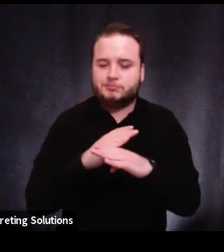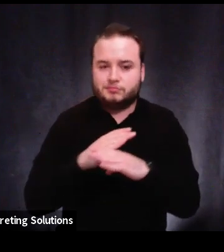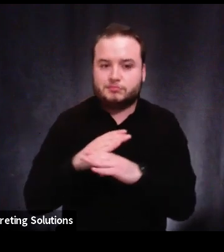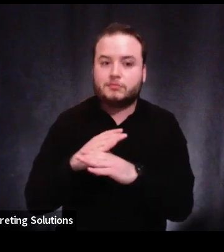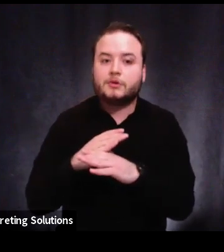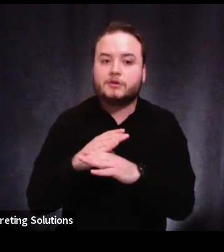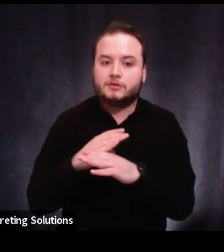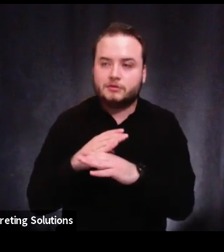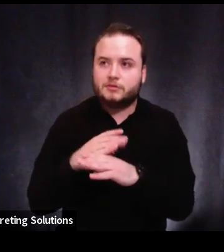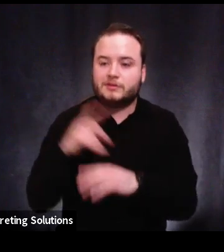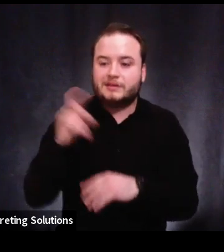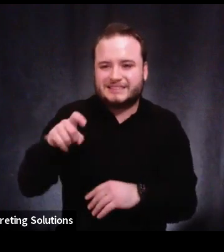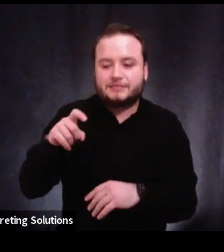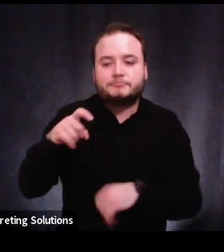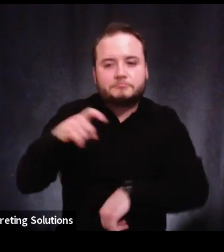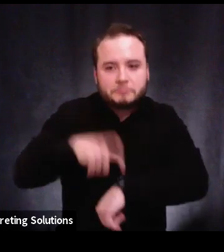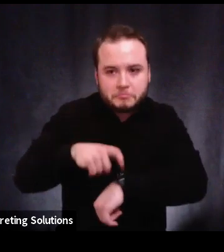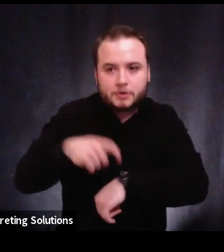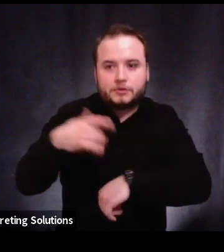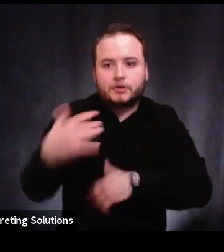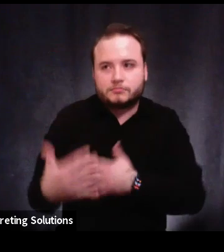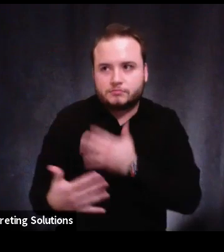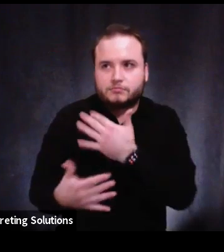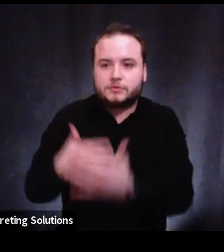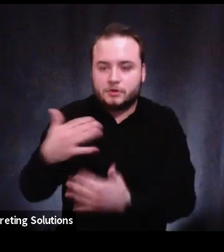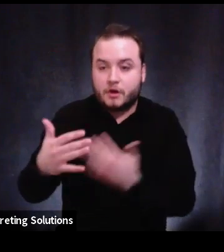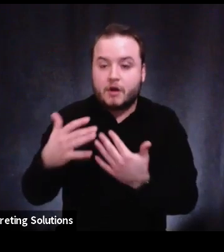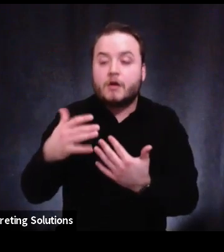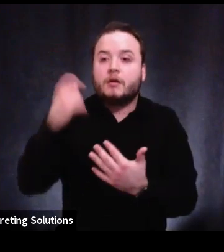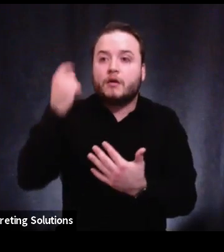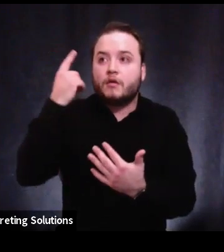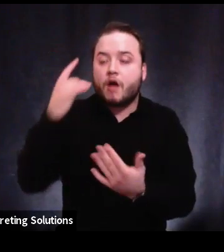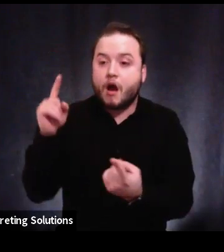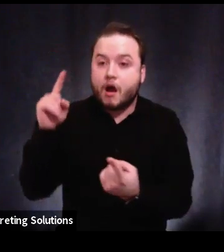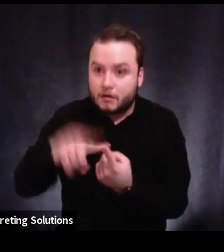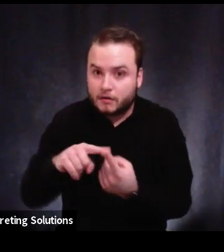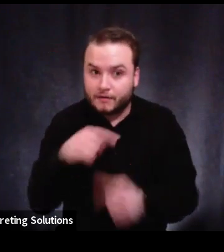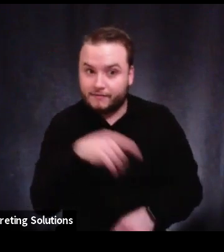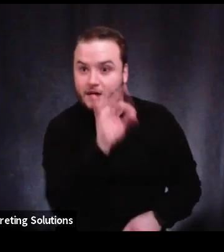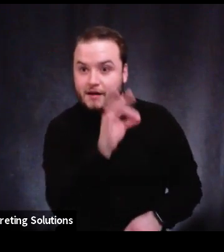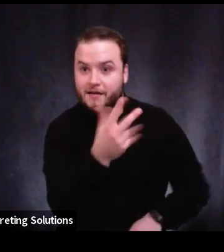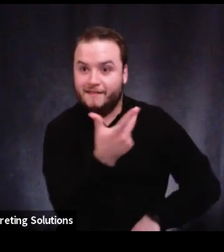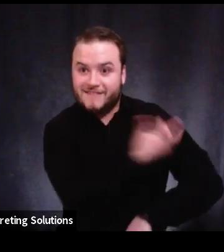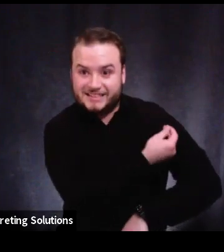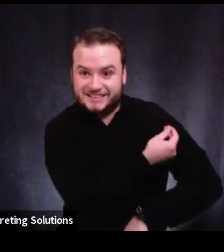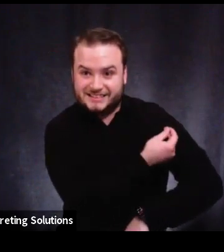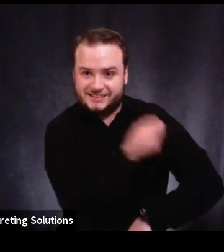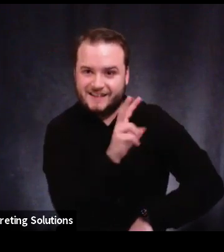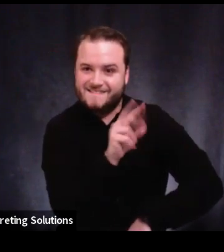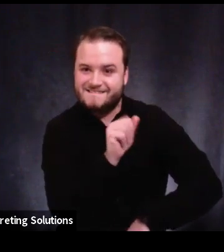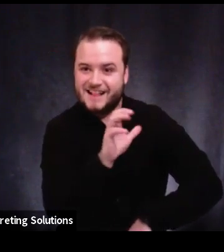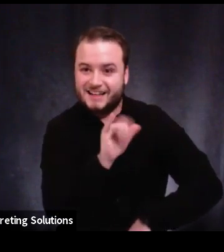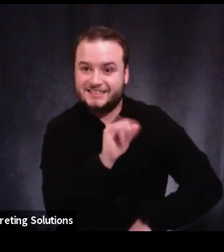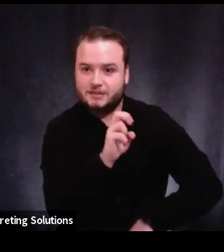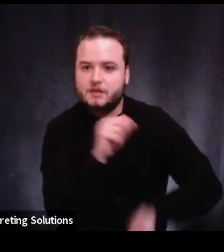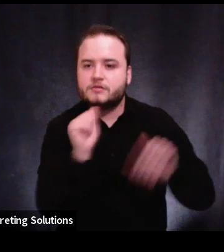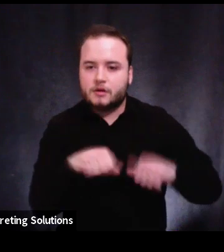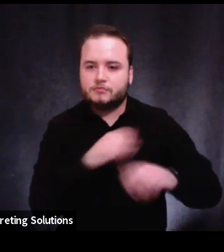there's a vaccination to prophylactically equip people against the disease.